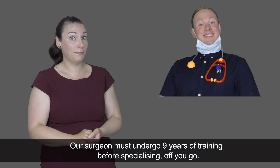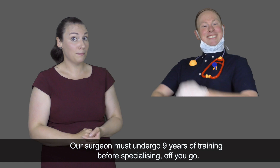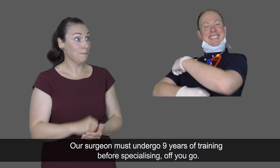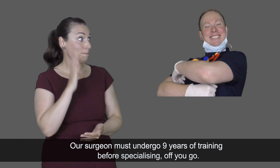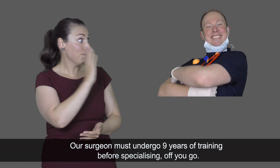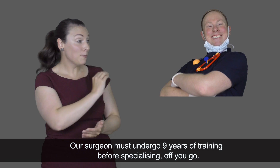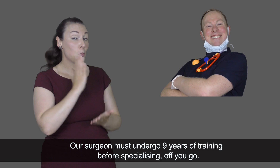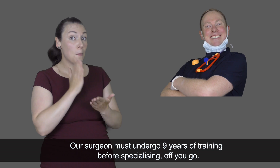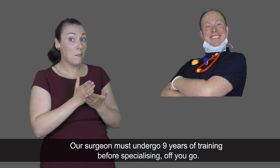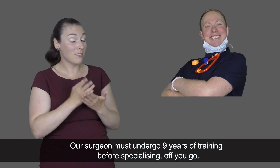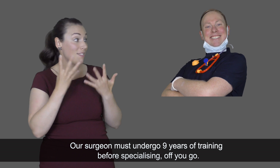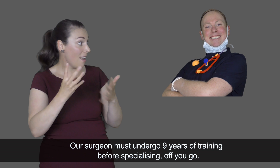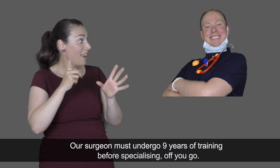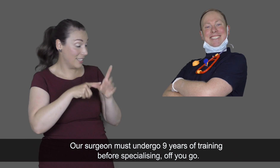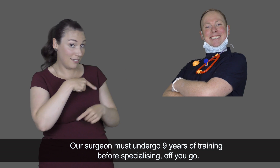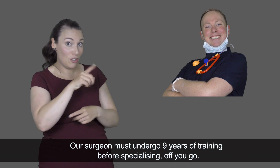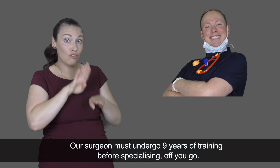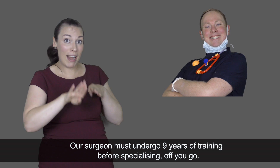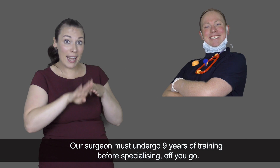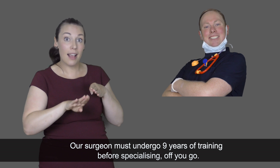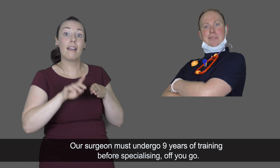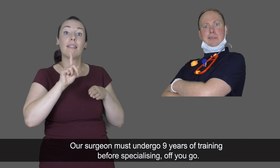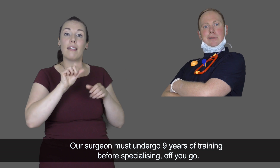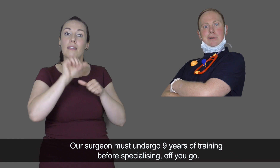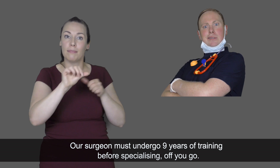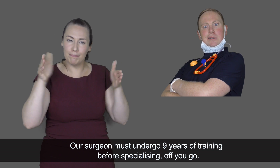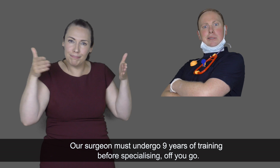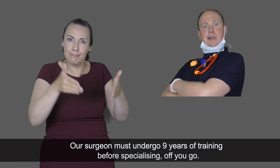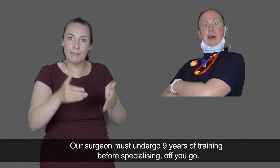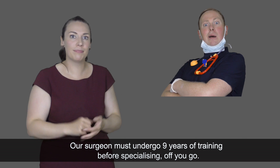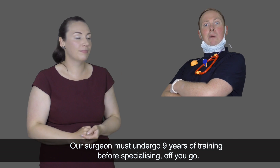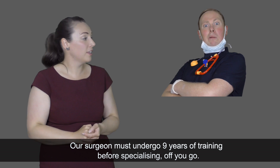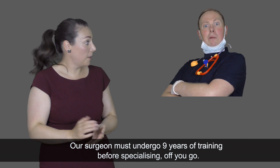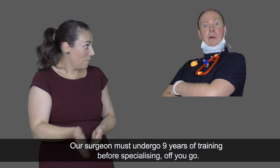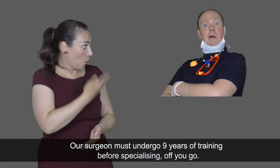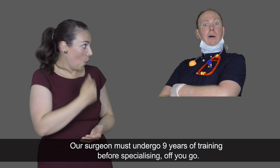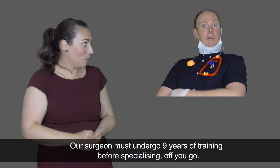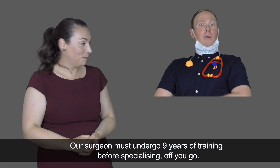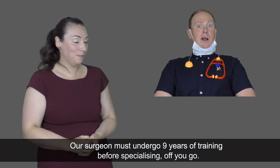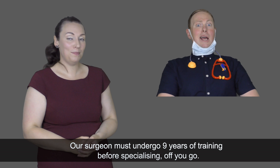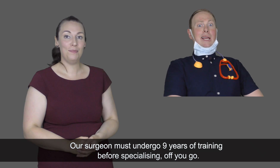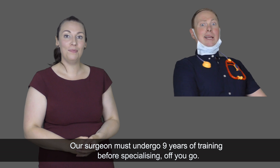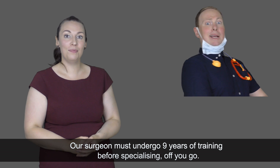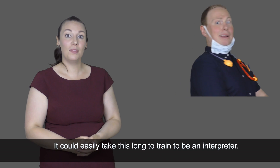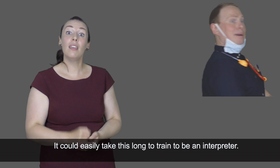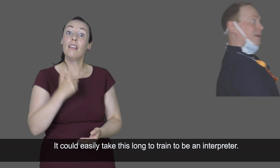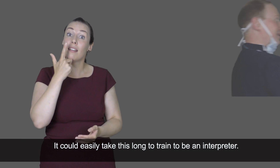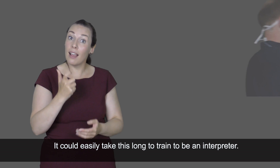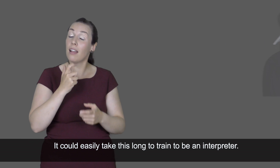Our surgeon must undergo 9 years of training before specialising. Off you go. It